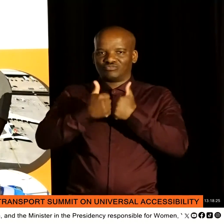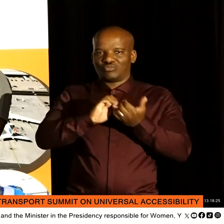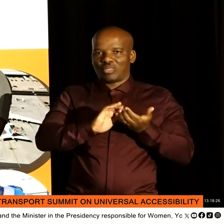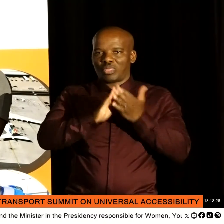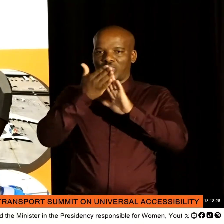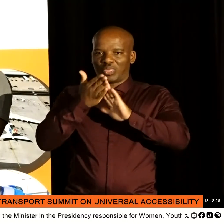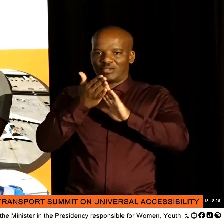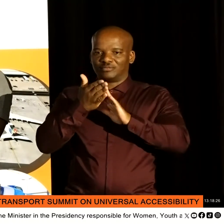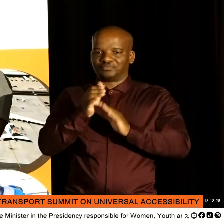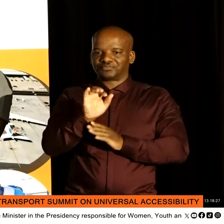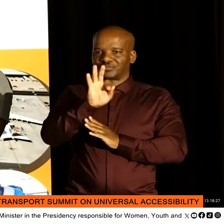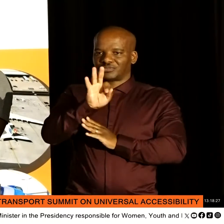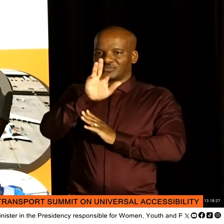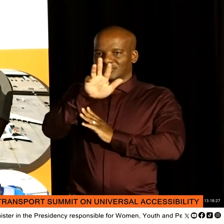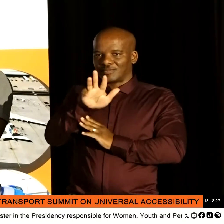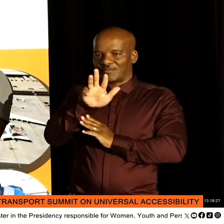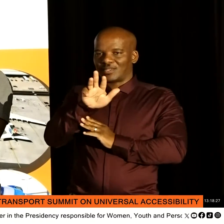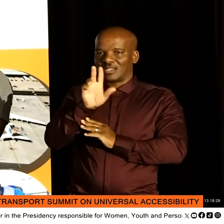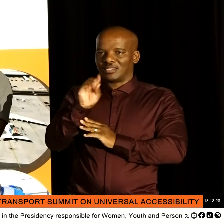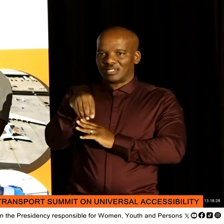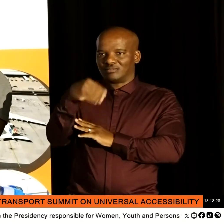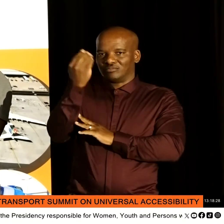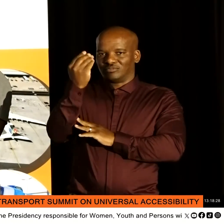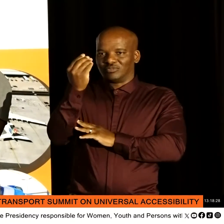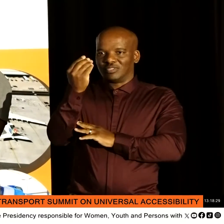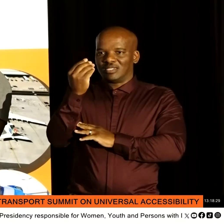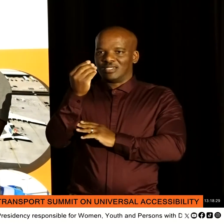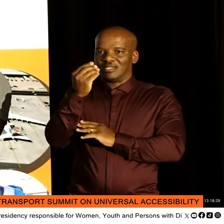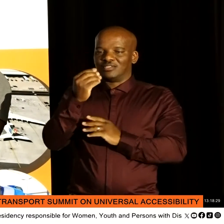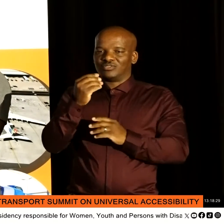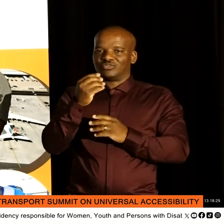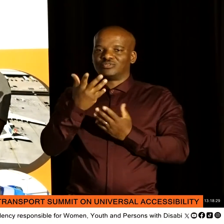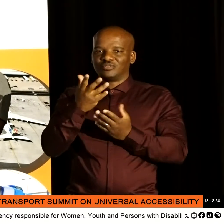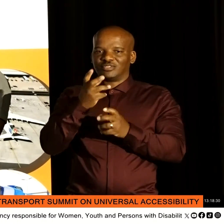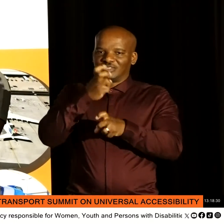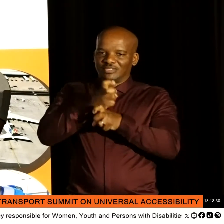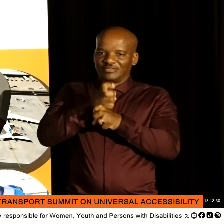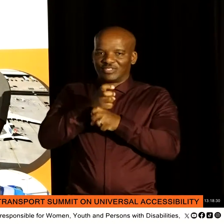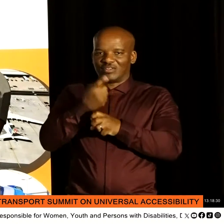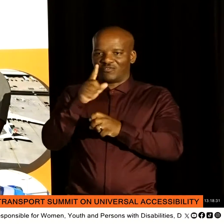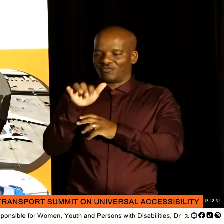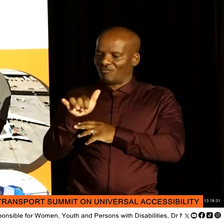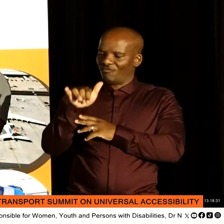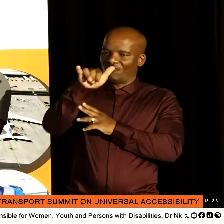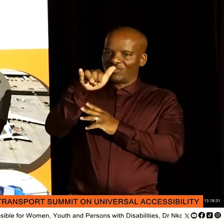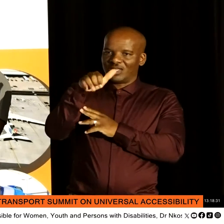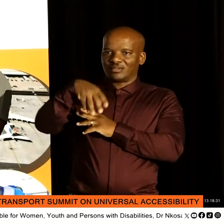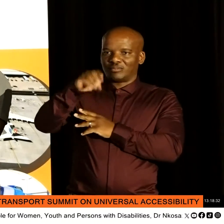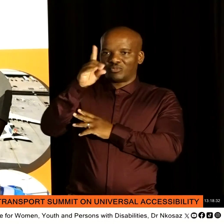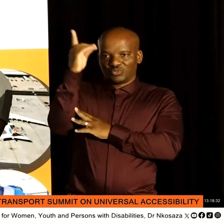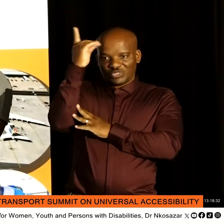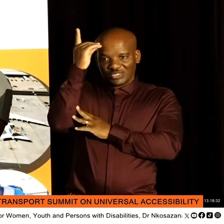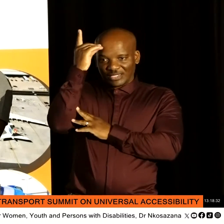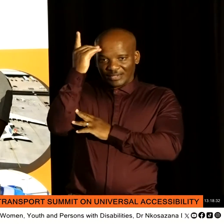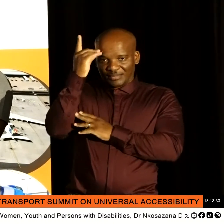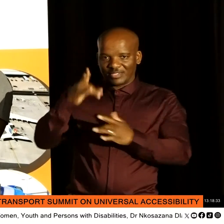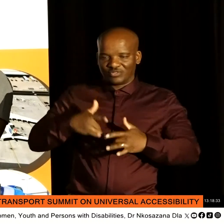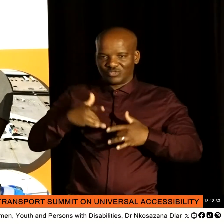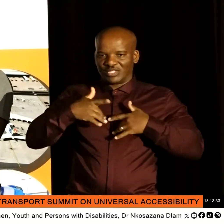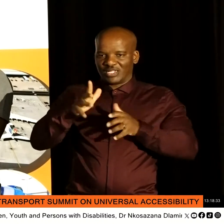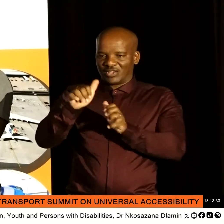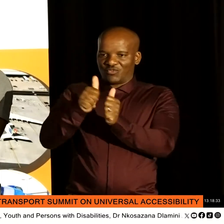a 39-year-old autistic adult is struggling to access an assisted flight to Durban to live with his sister after his mum